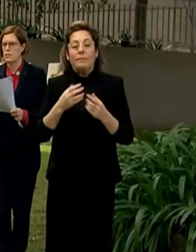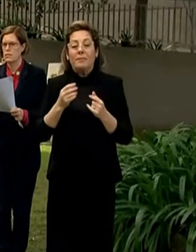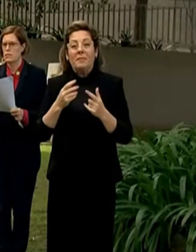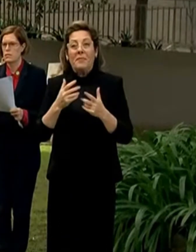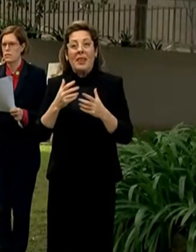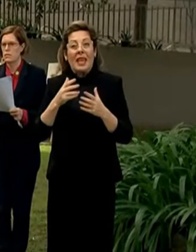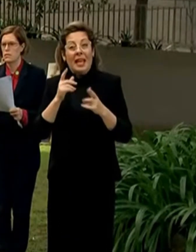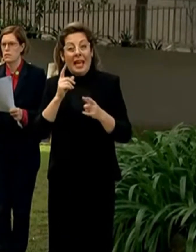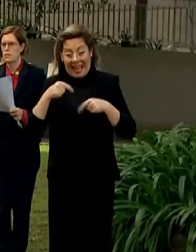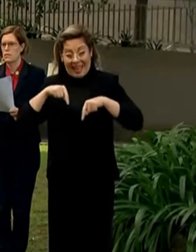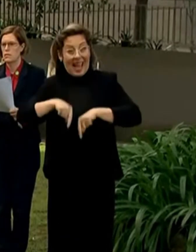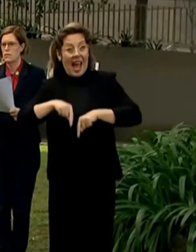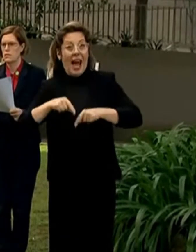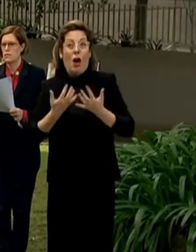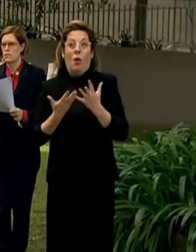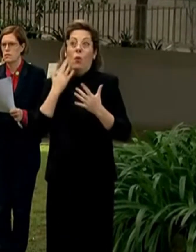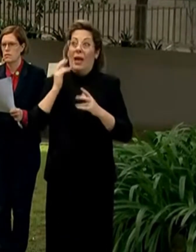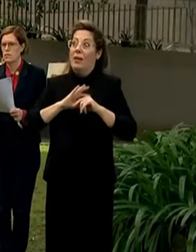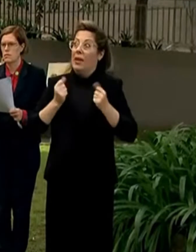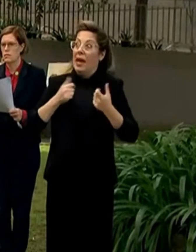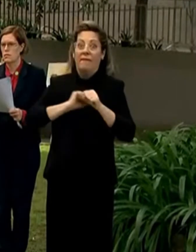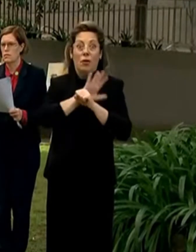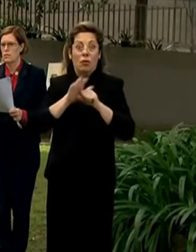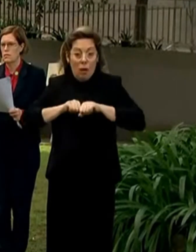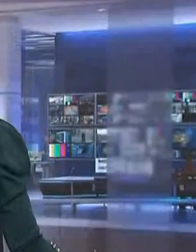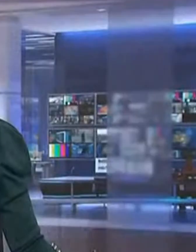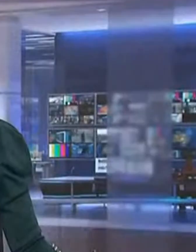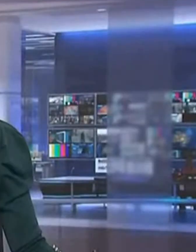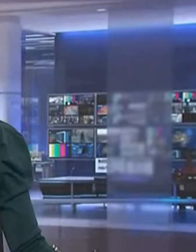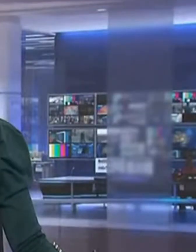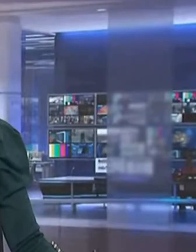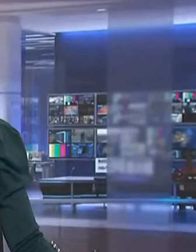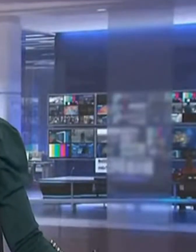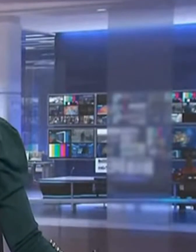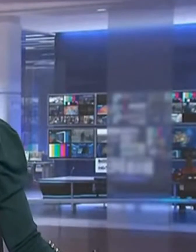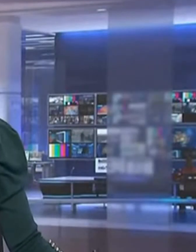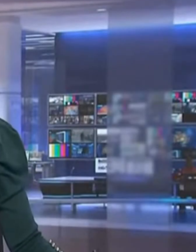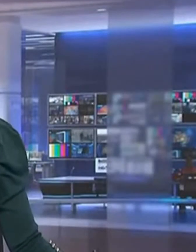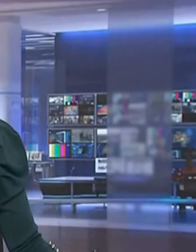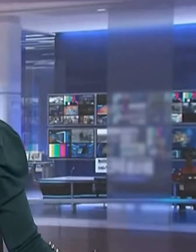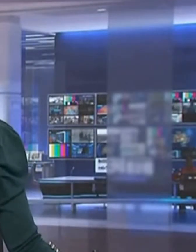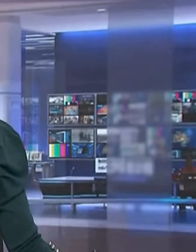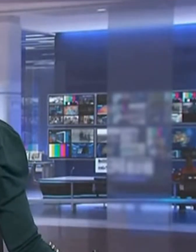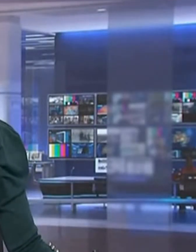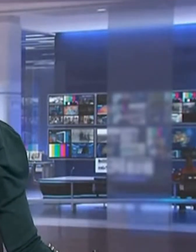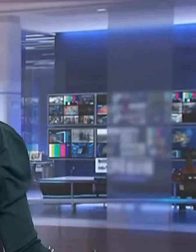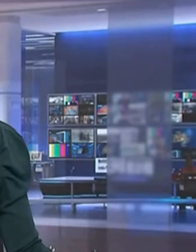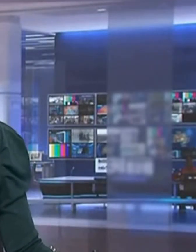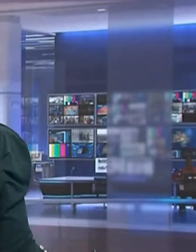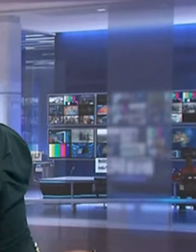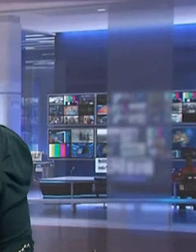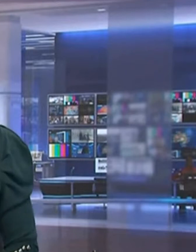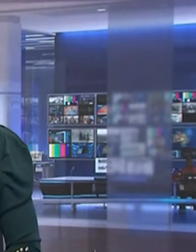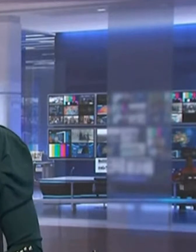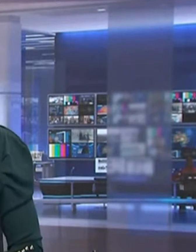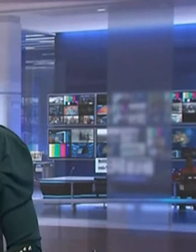love of a lost one, become even more acute, become even more sensitive. And please... This is where we farewell viewers on ABC TV.